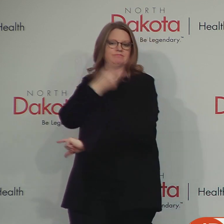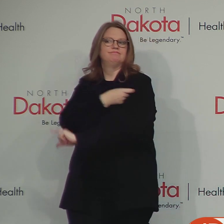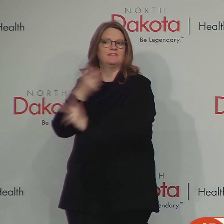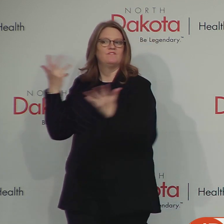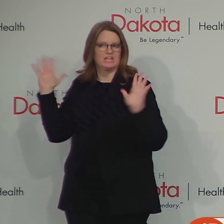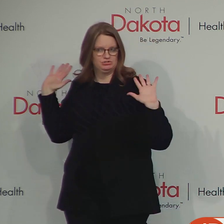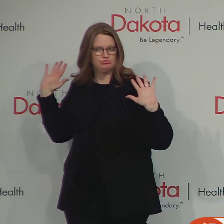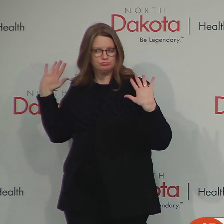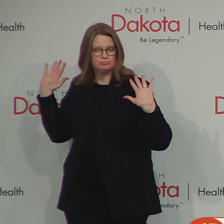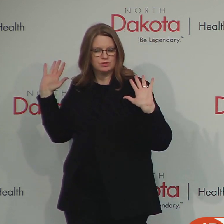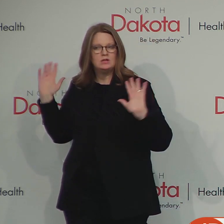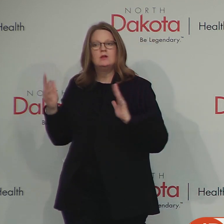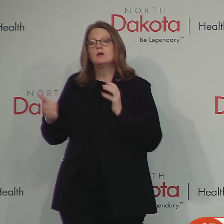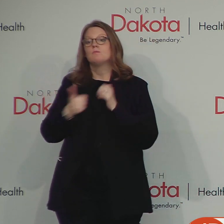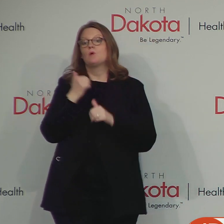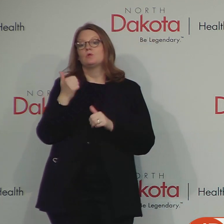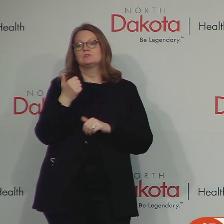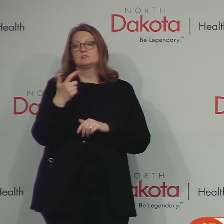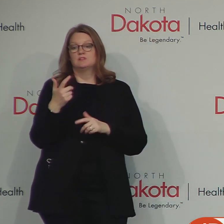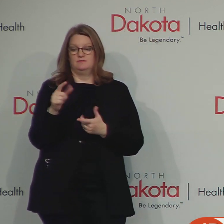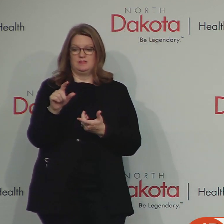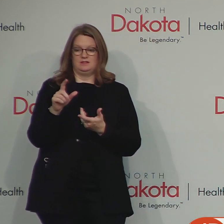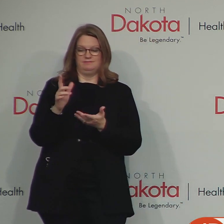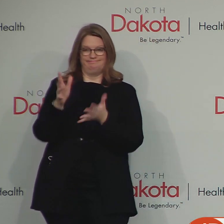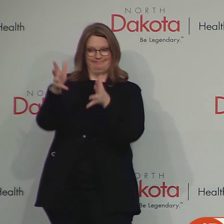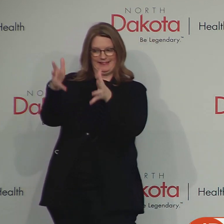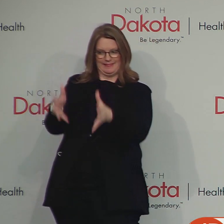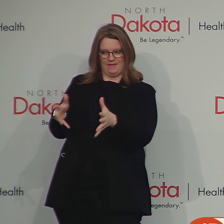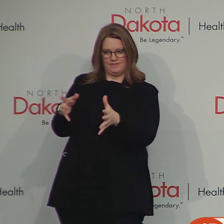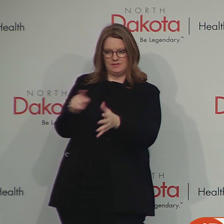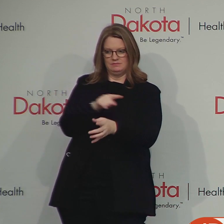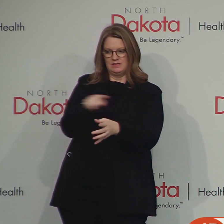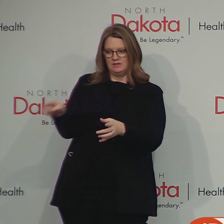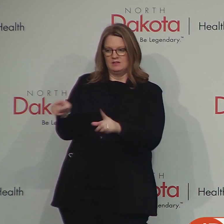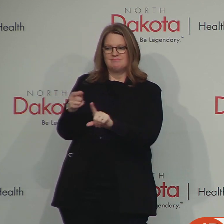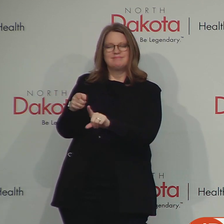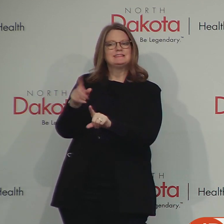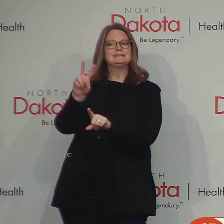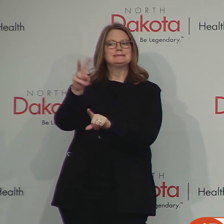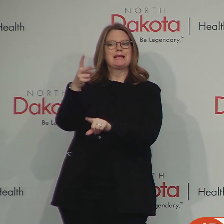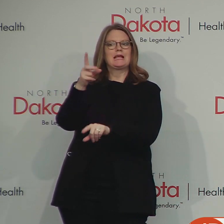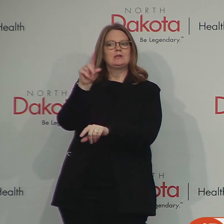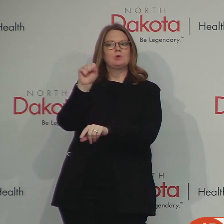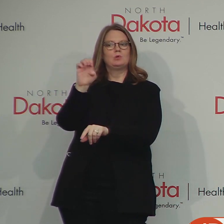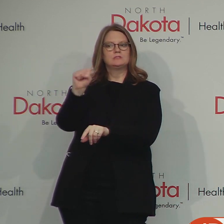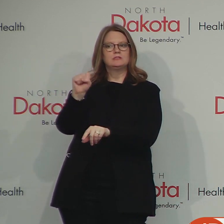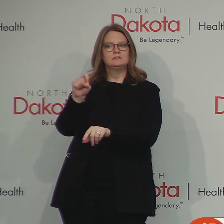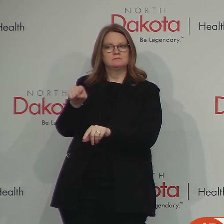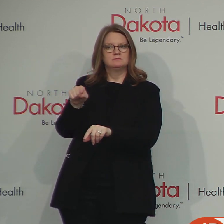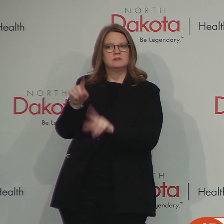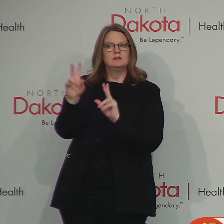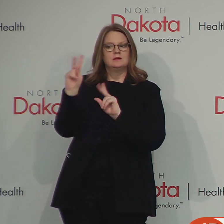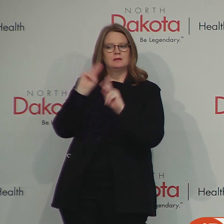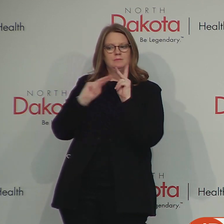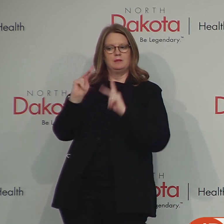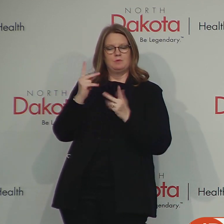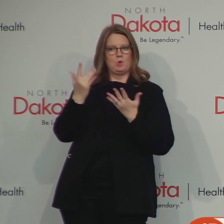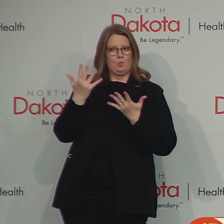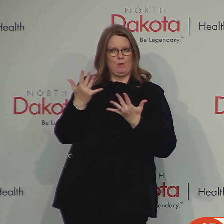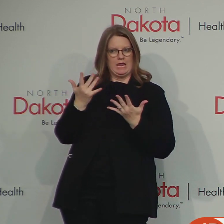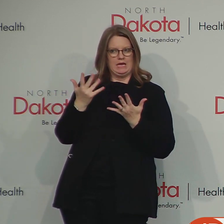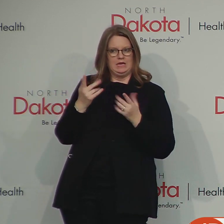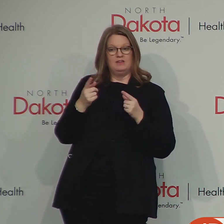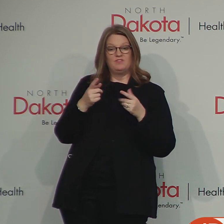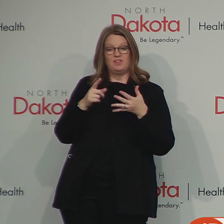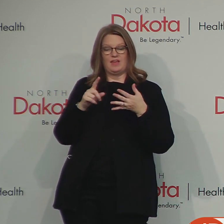administered. Most of the doses that have not been administered are second doses, and so people are just waiting for their